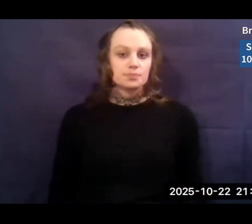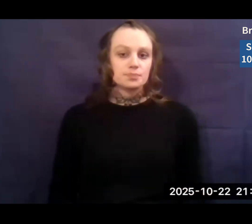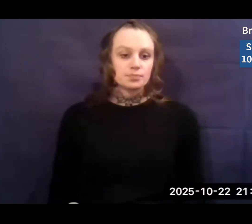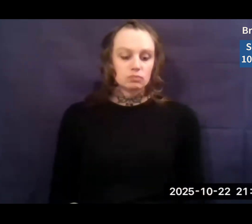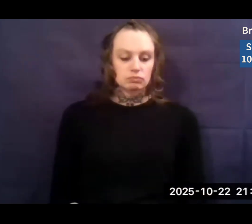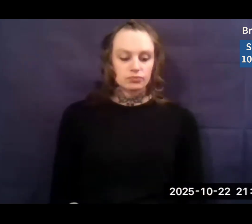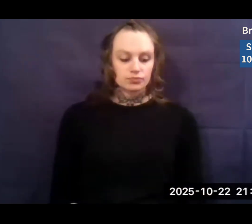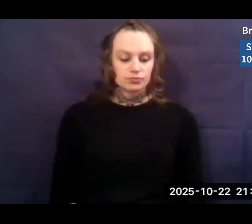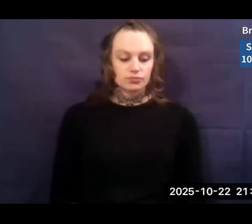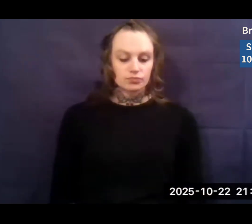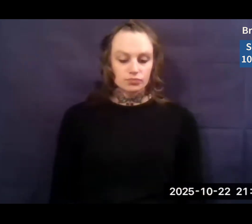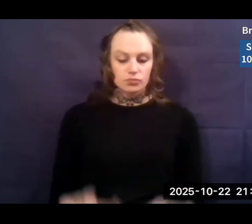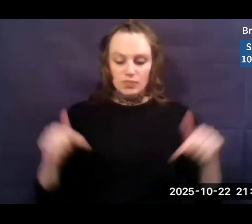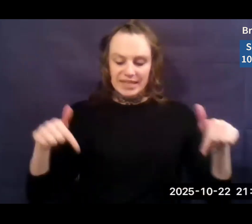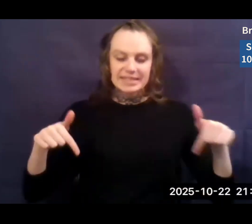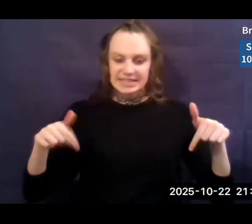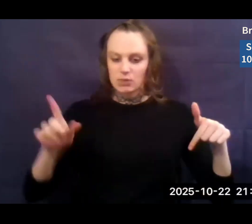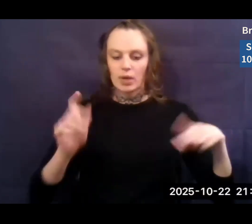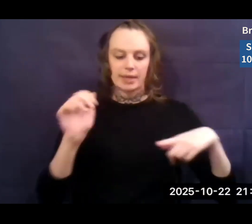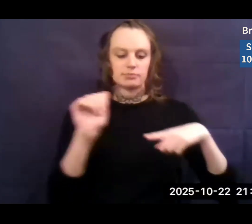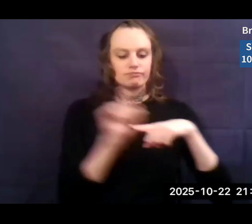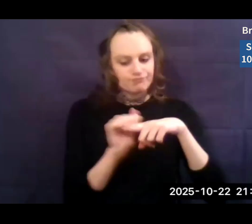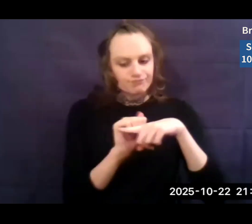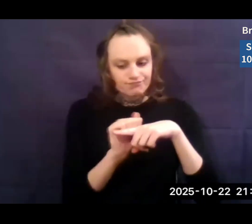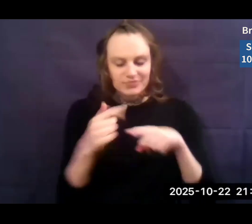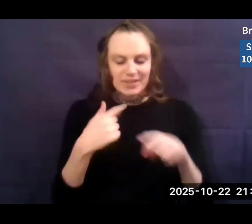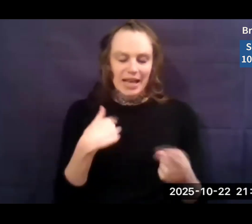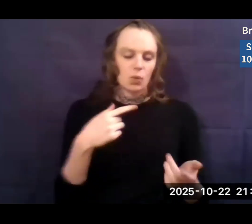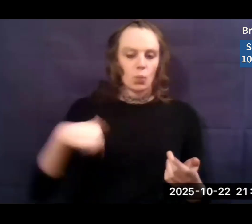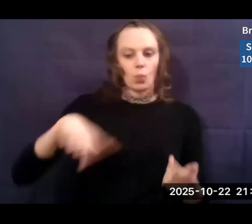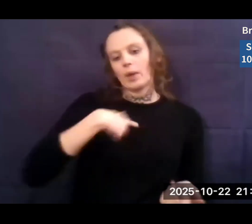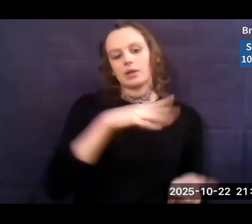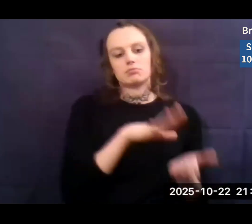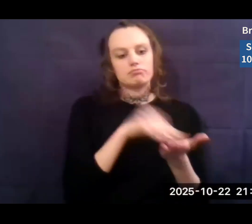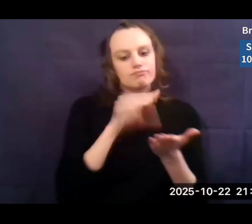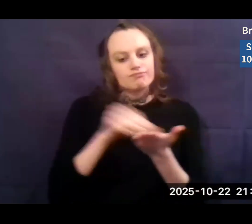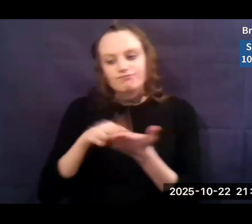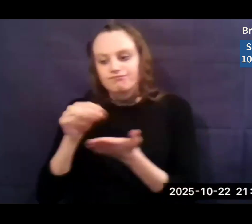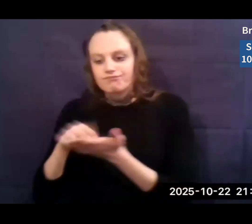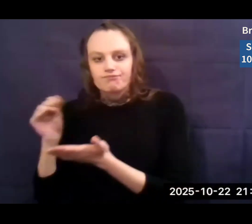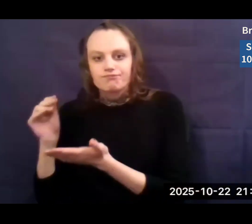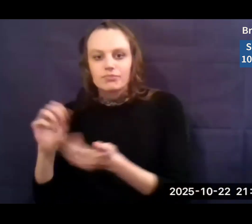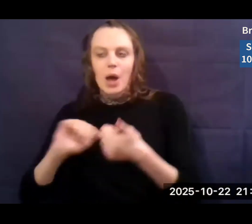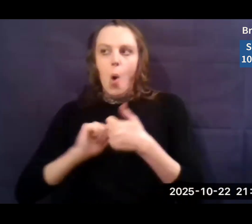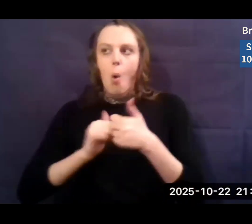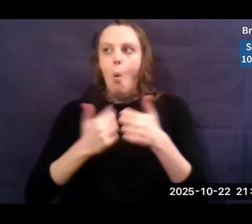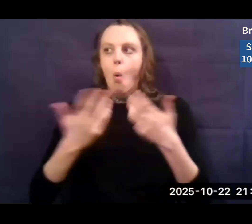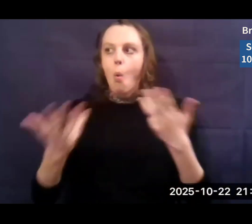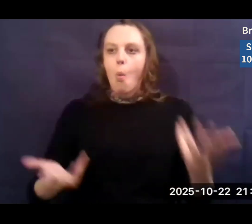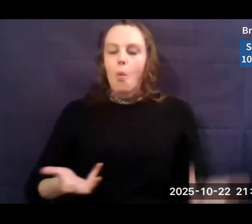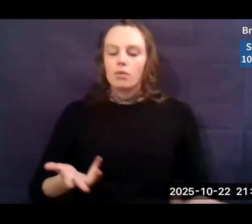and so this is the training ground where I get to learn with you guys how to